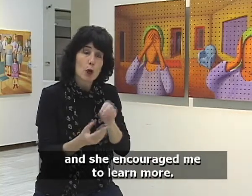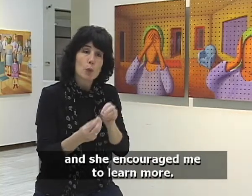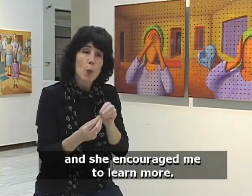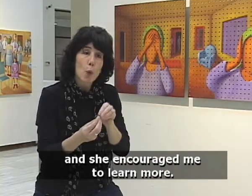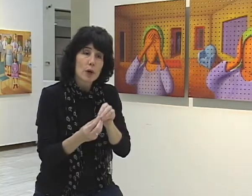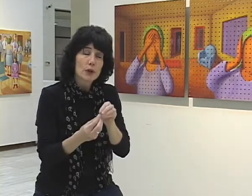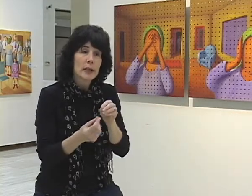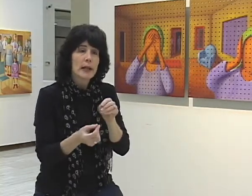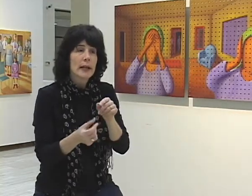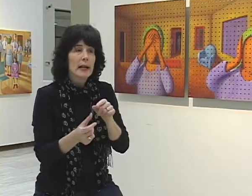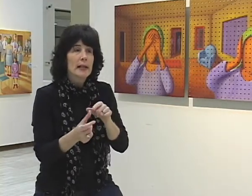more.